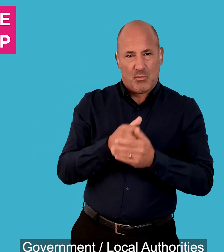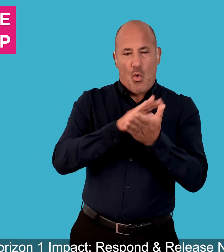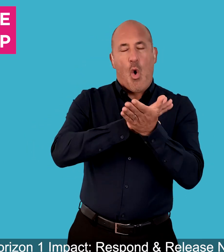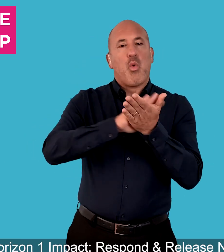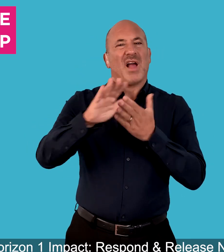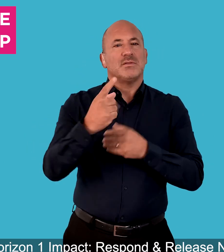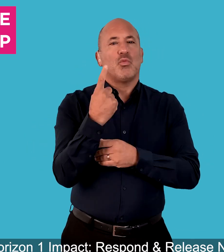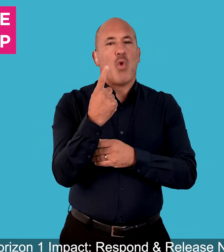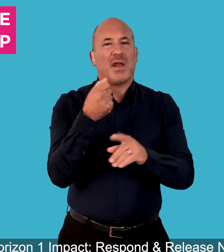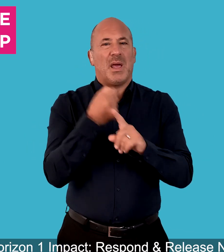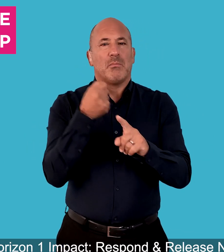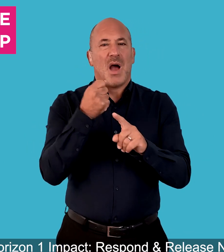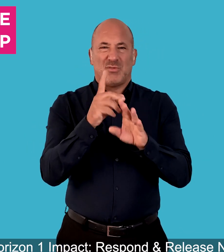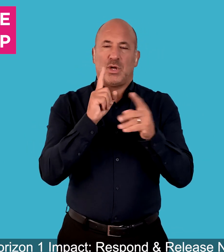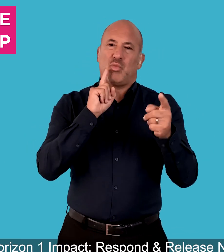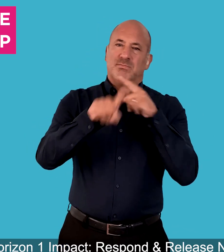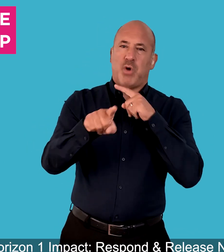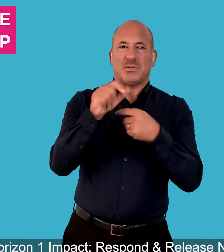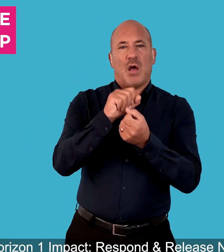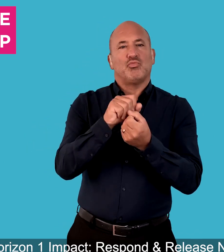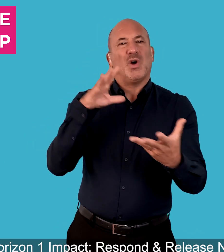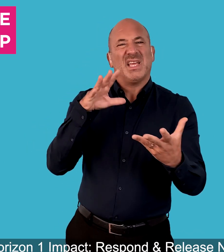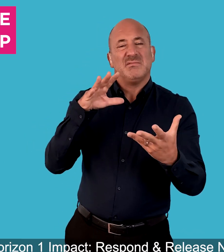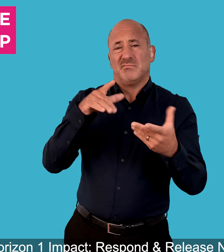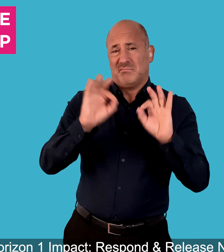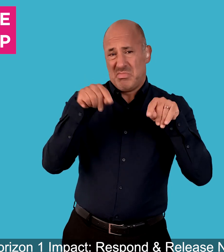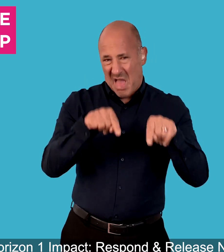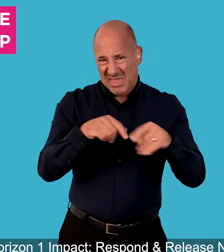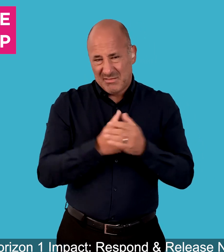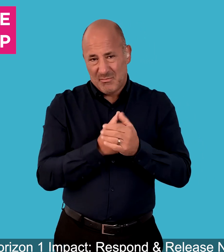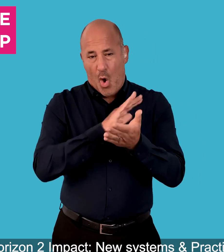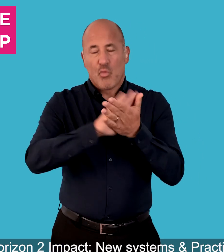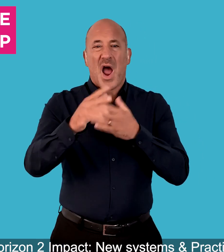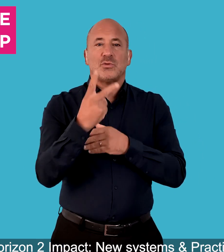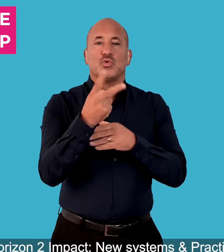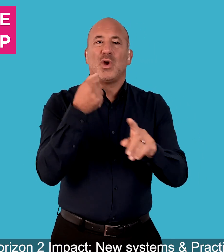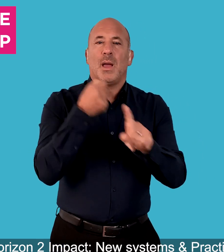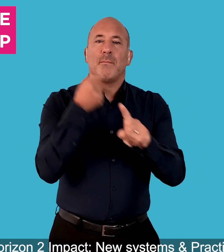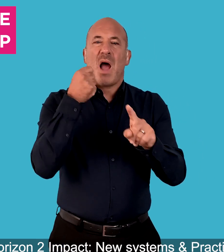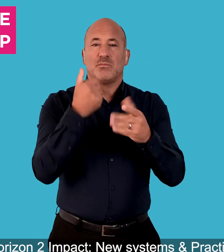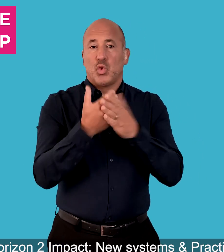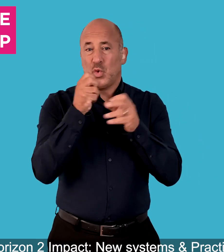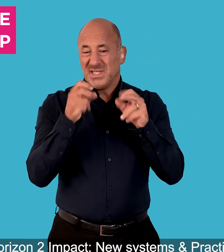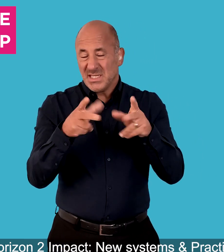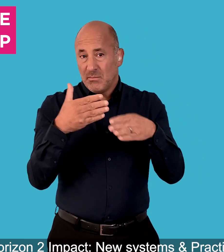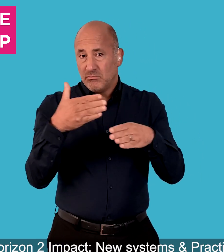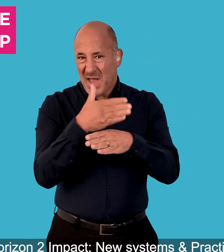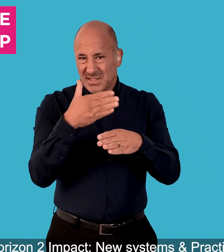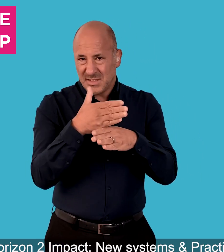Government/local authorities, Horizon 1 impact, respond and release, not applicable. Horizon 2 impact, new